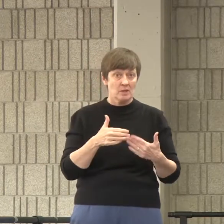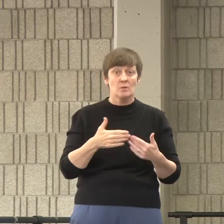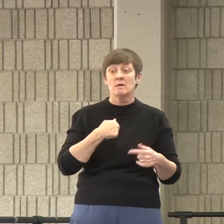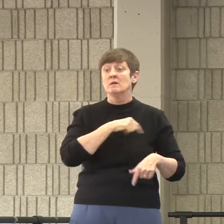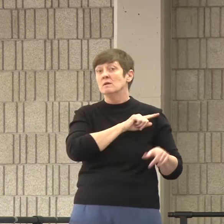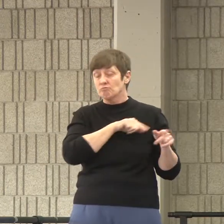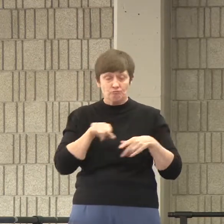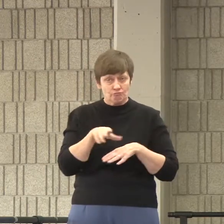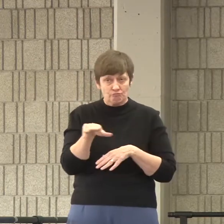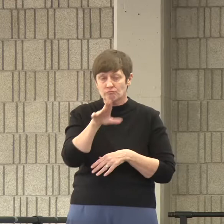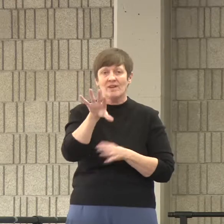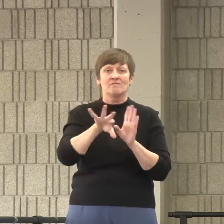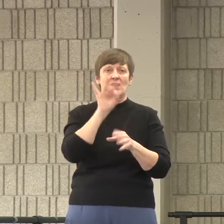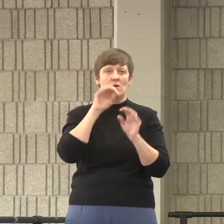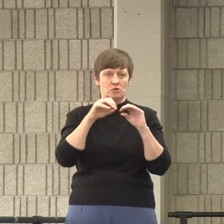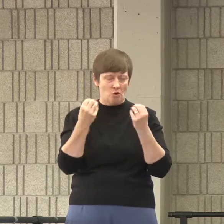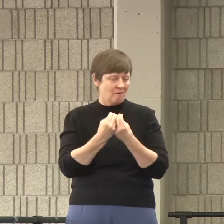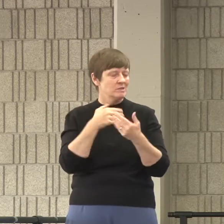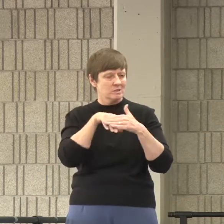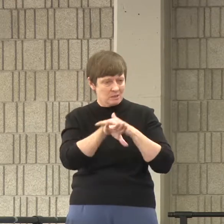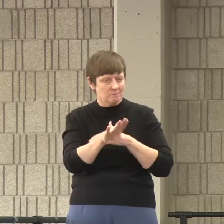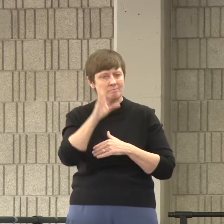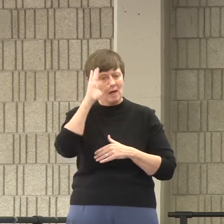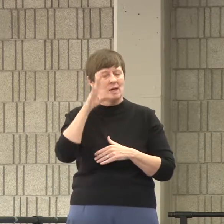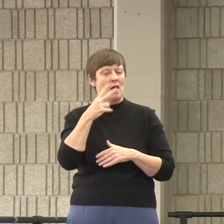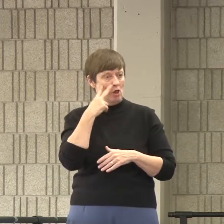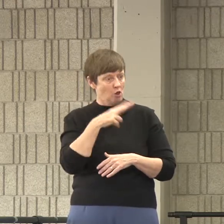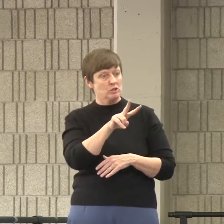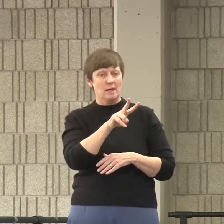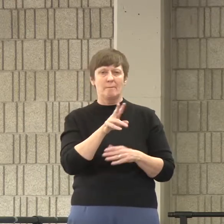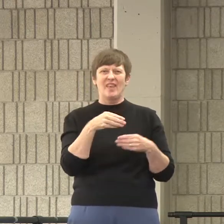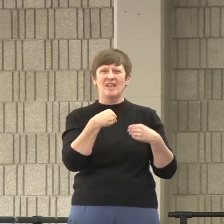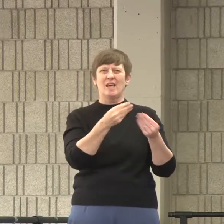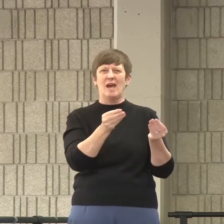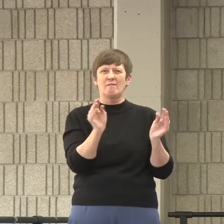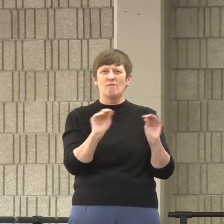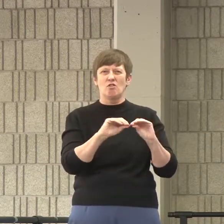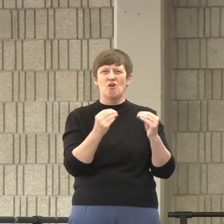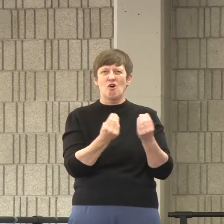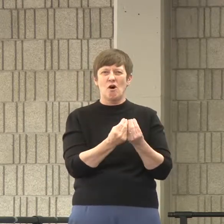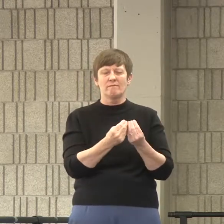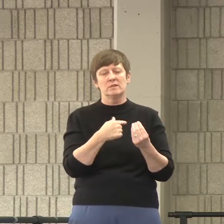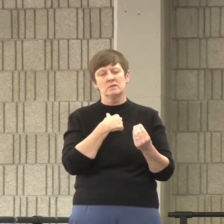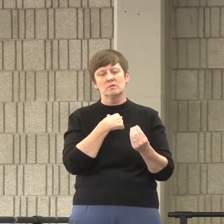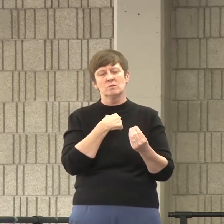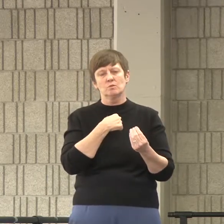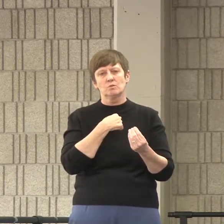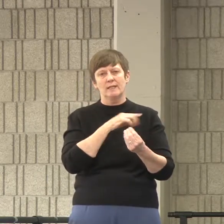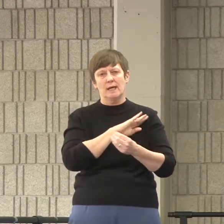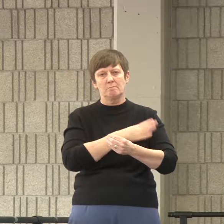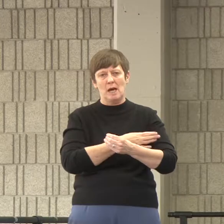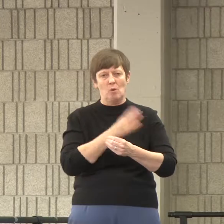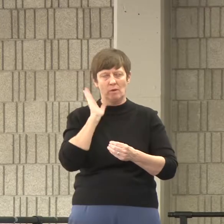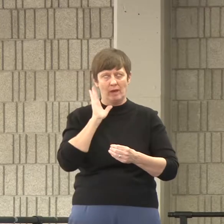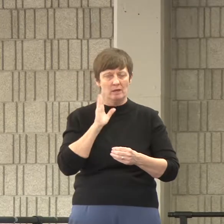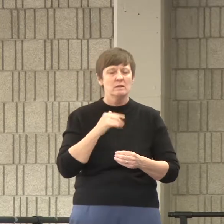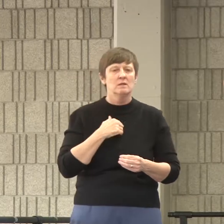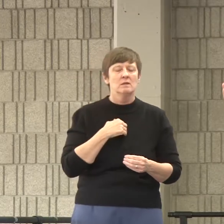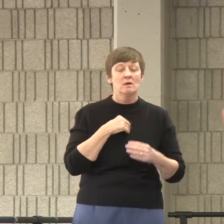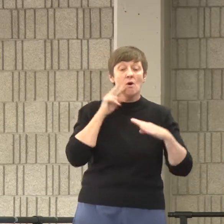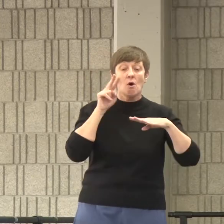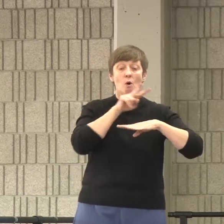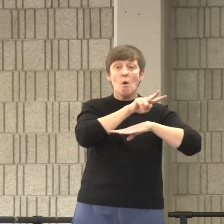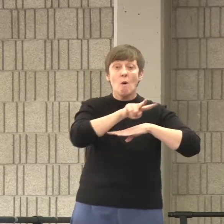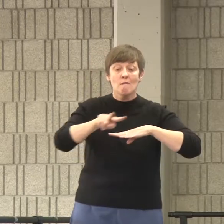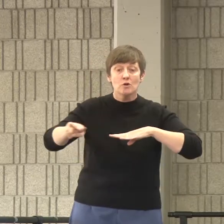at the time, and I looked out, and they gave him the office when we were in power, overlooking the reflecting